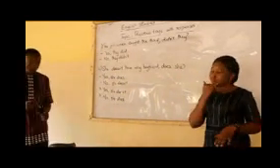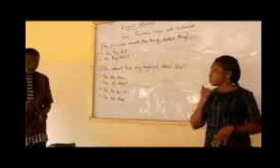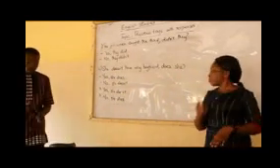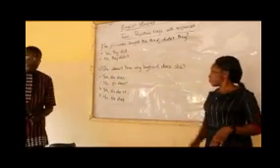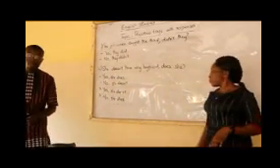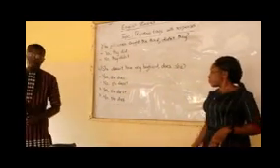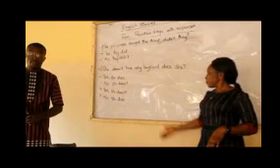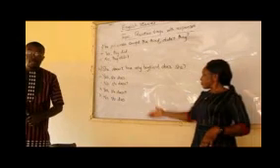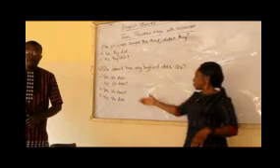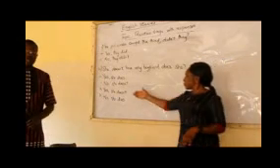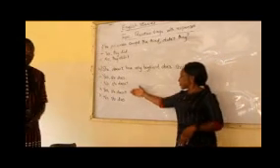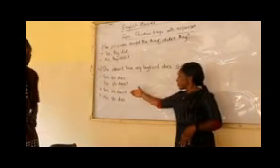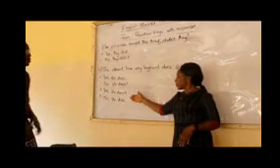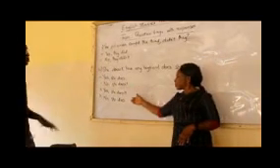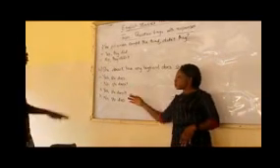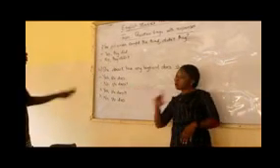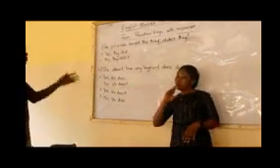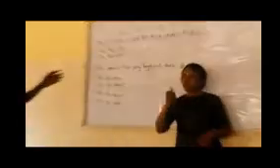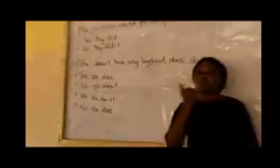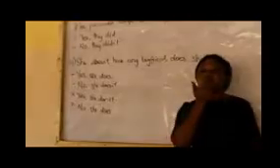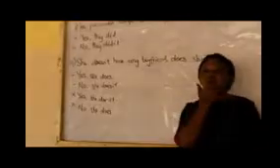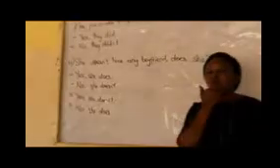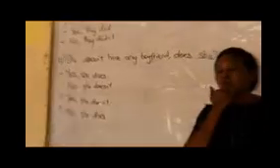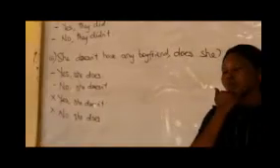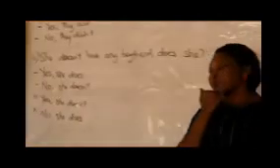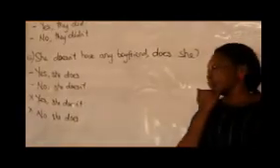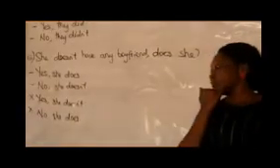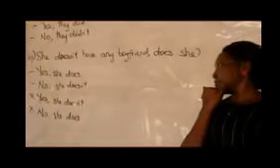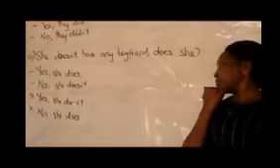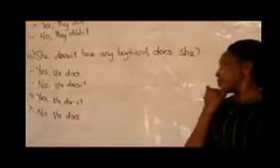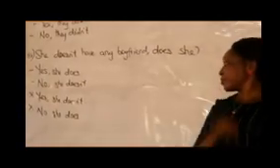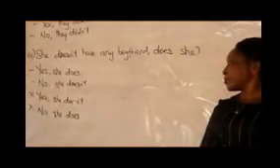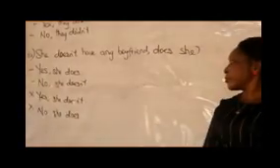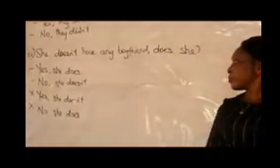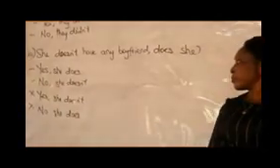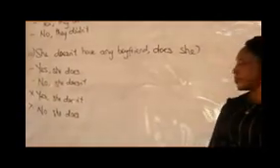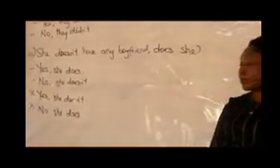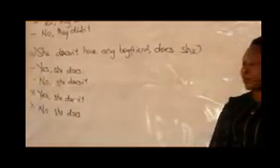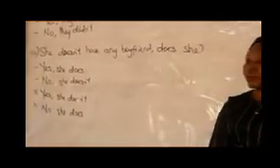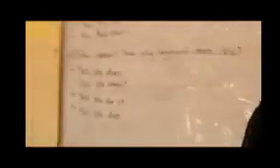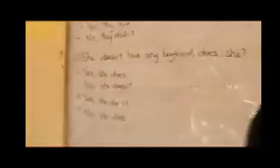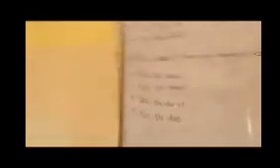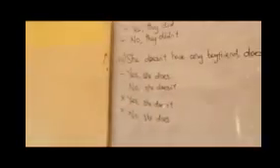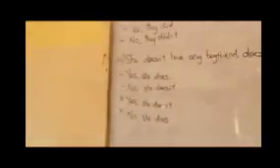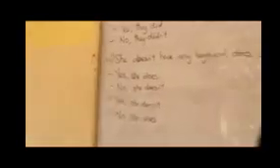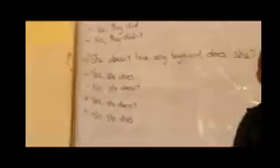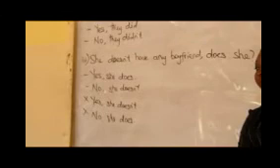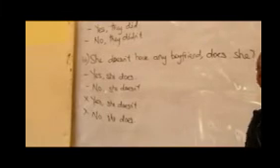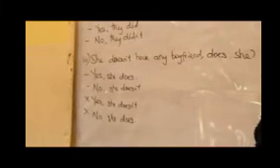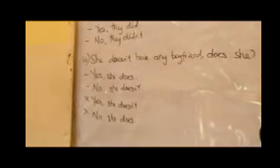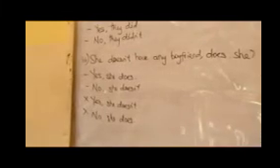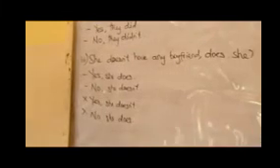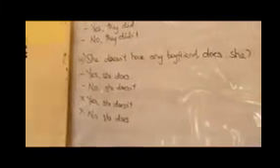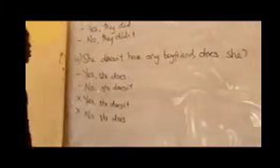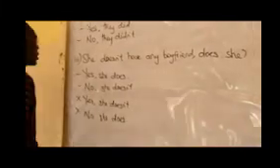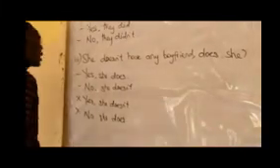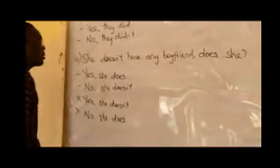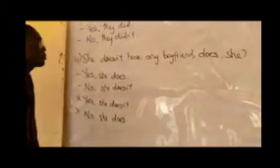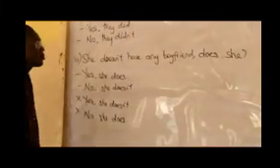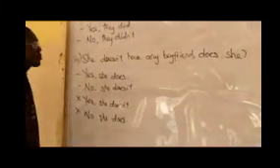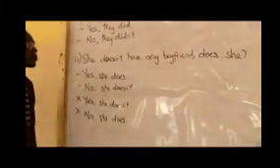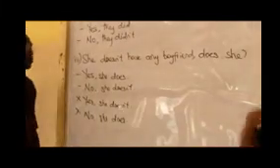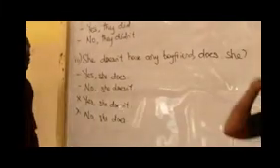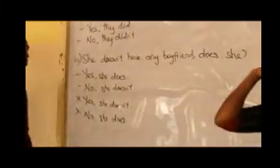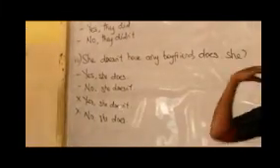This format is applicable to most tags, all tags. Okay, due to